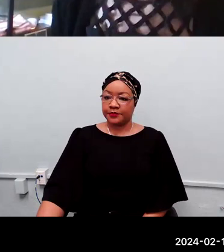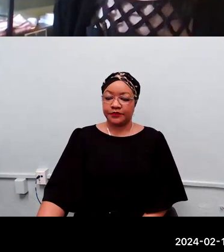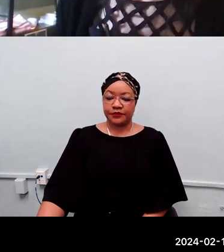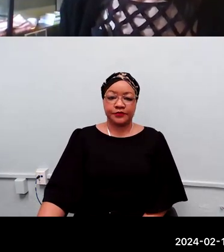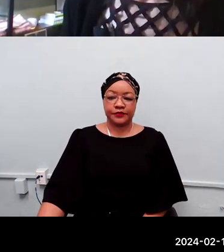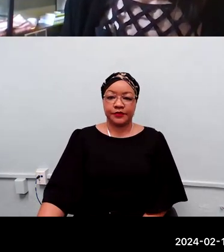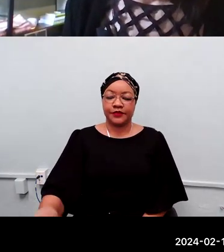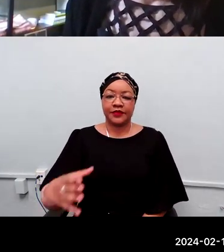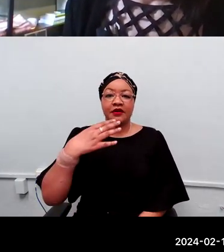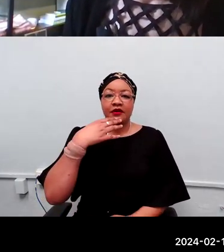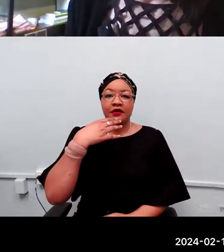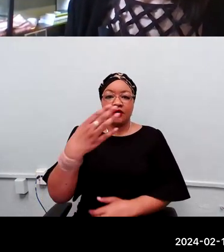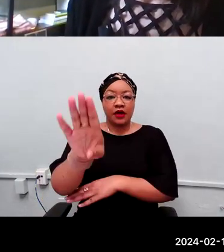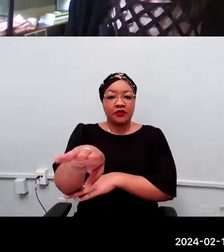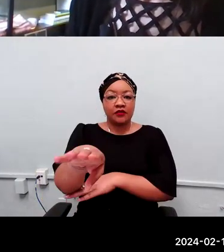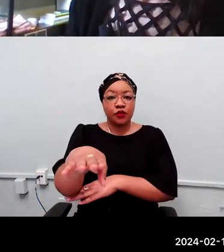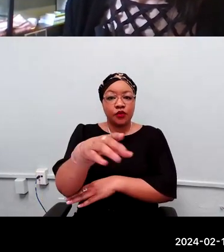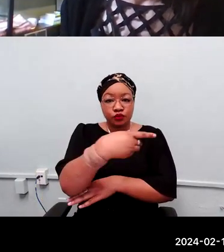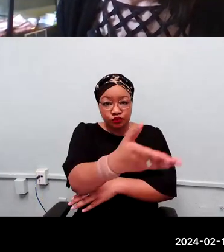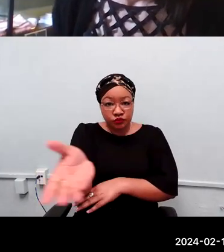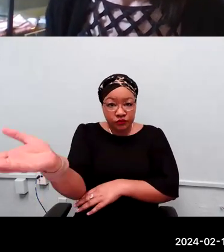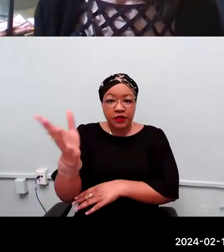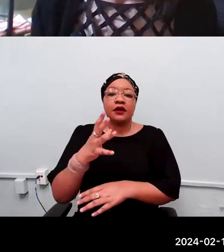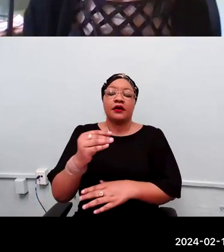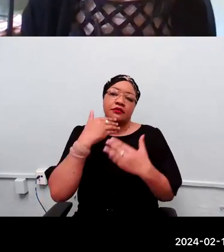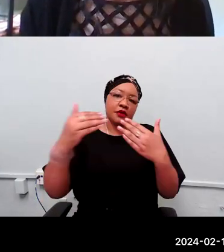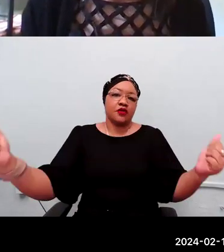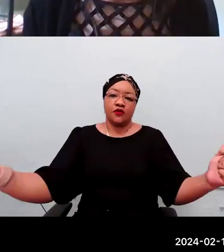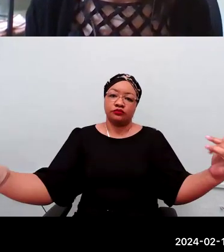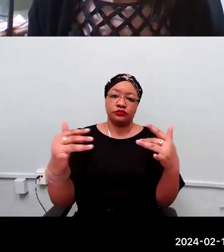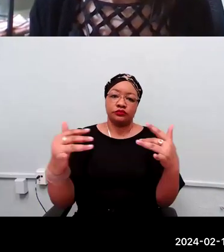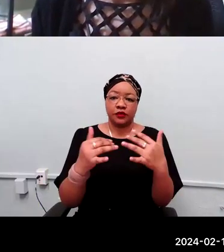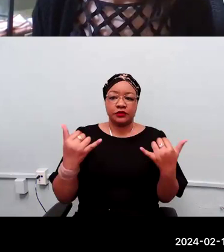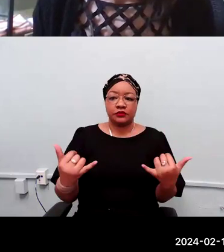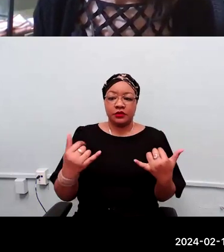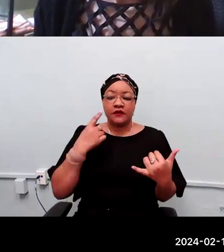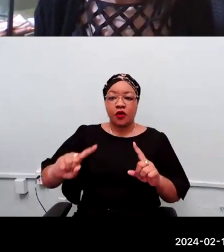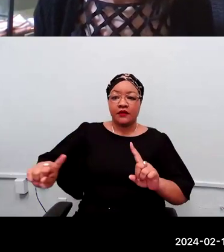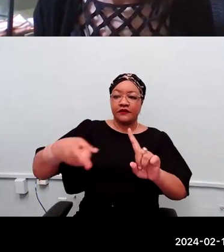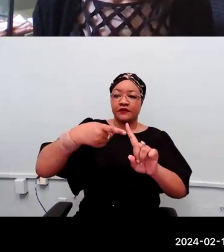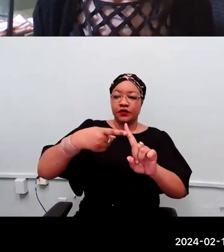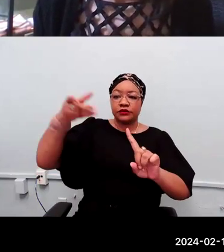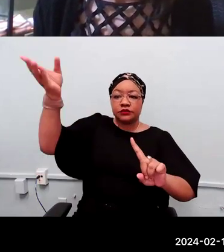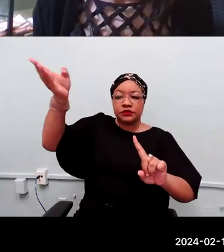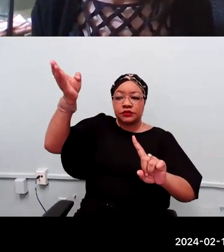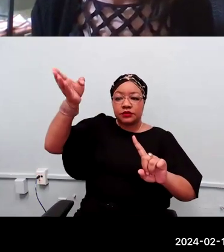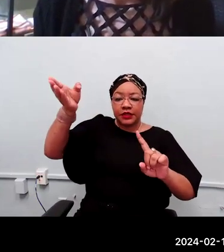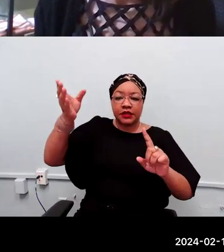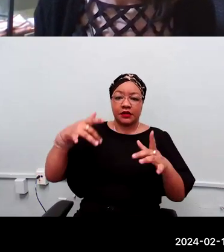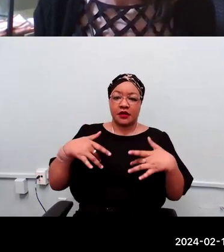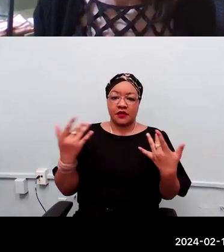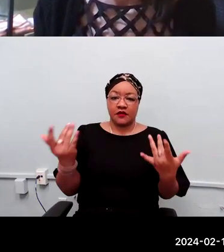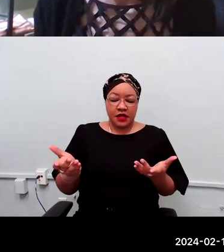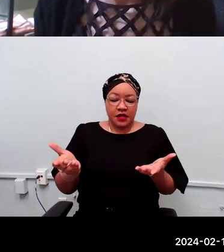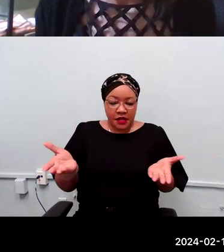Good afternoon, everyone, and thank you so much for joining us for our first speaker event of the semester here at the Lytton Center